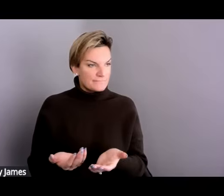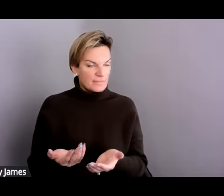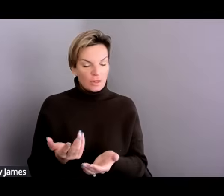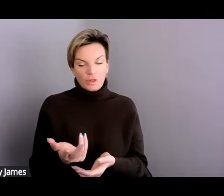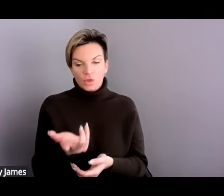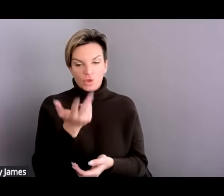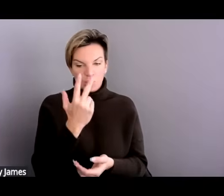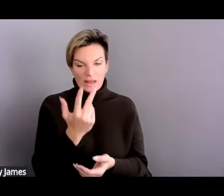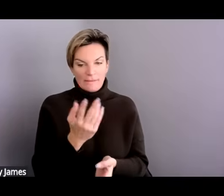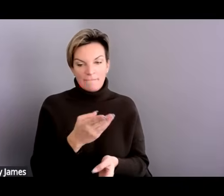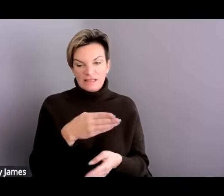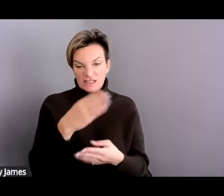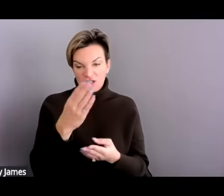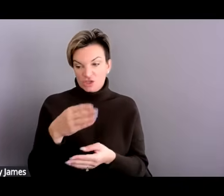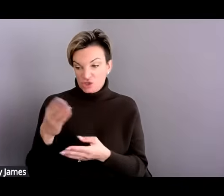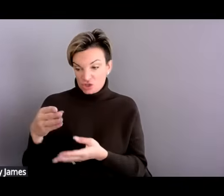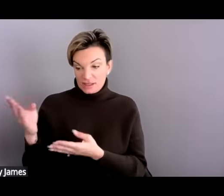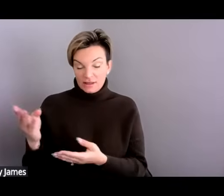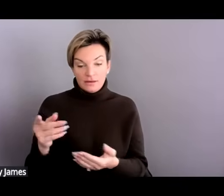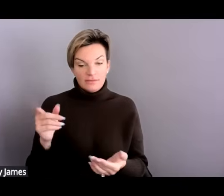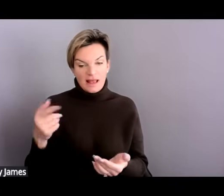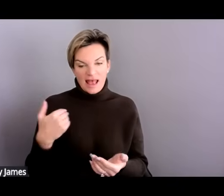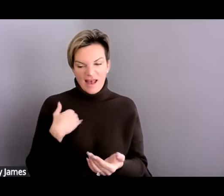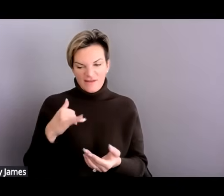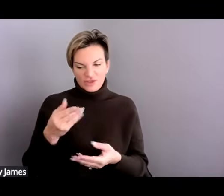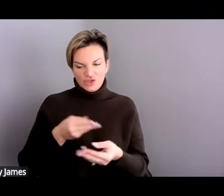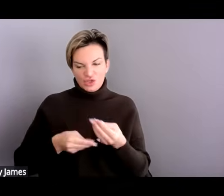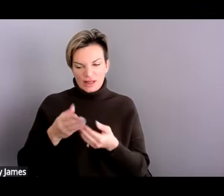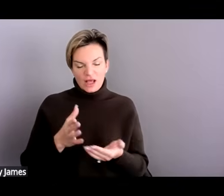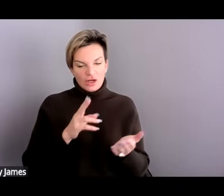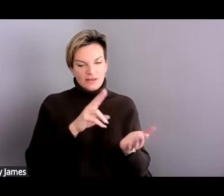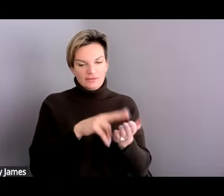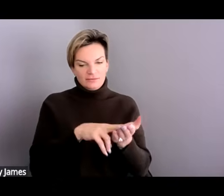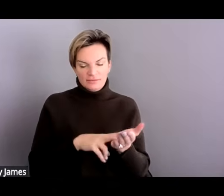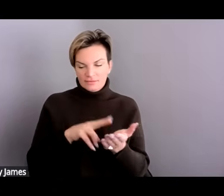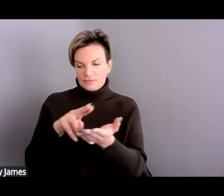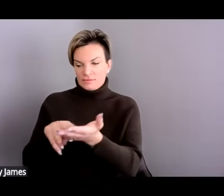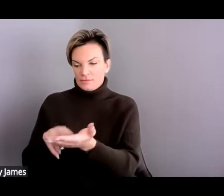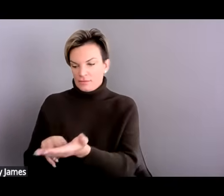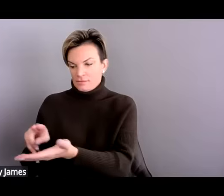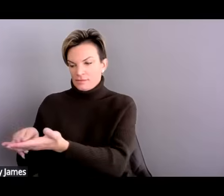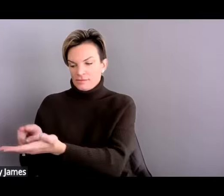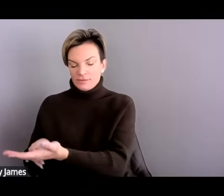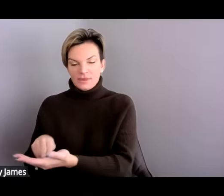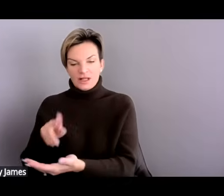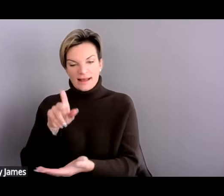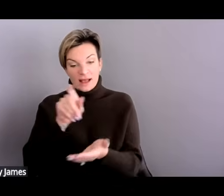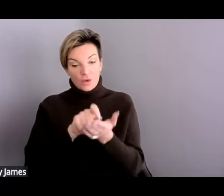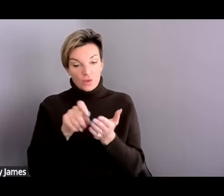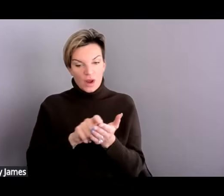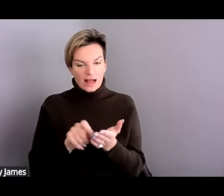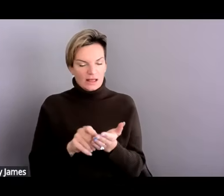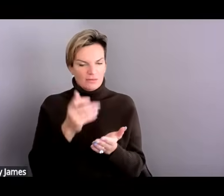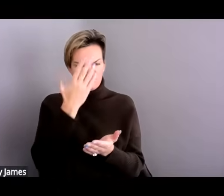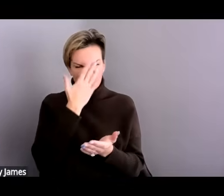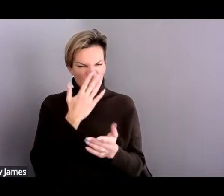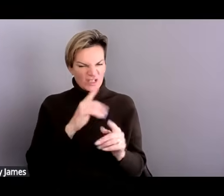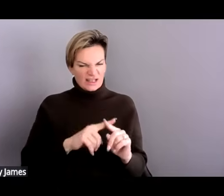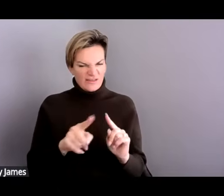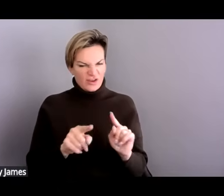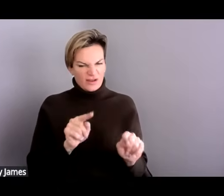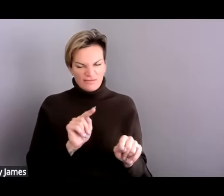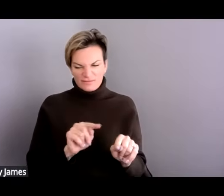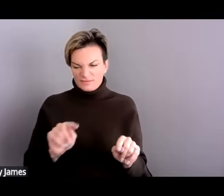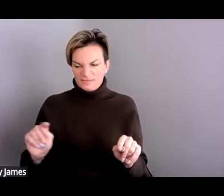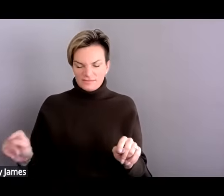petitions that have this circulator signature. They're all in different handwriting. That's pretty problematic. And we would say, you're